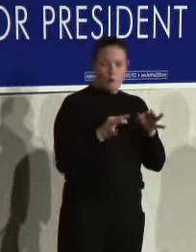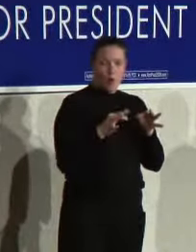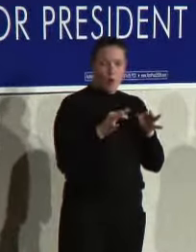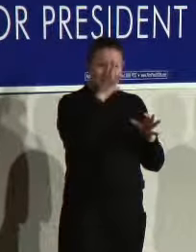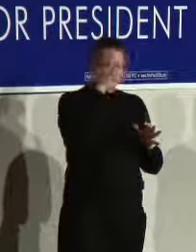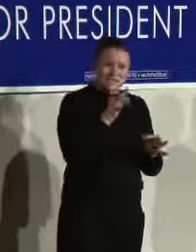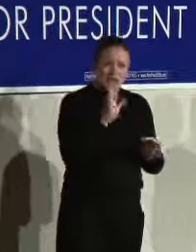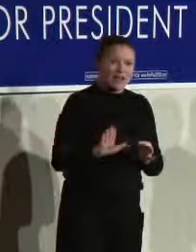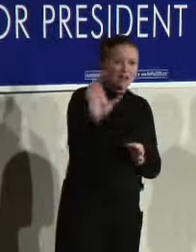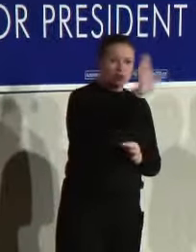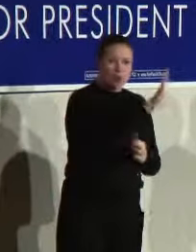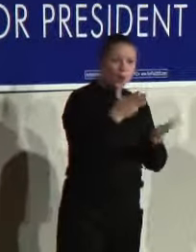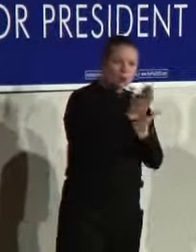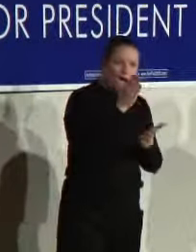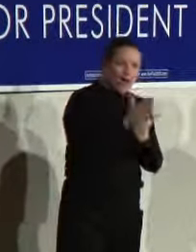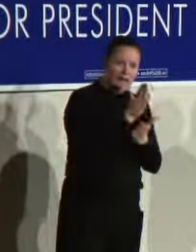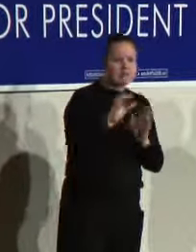issue.